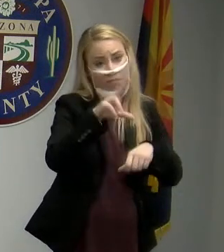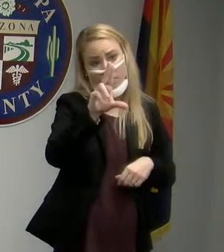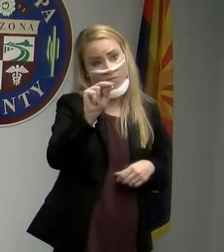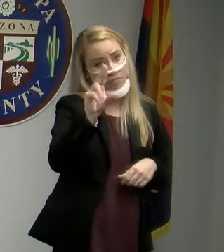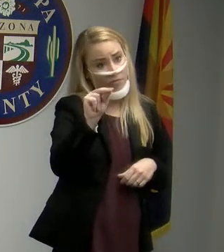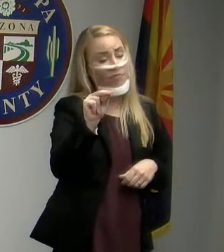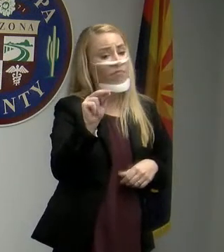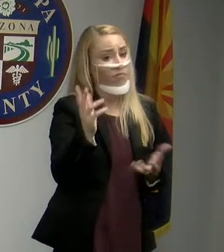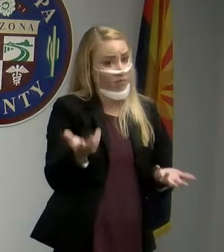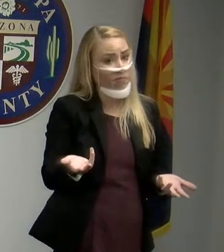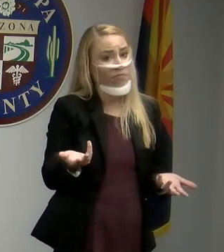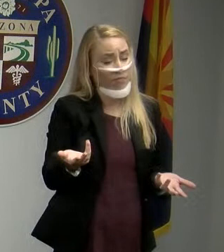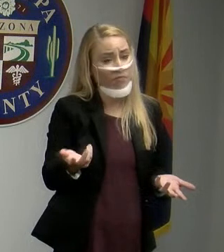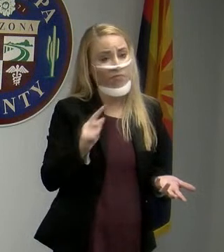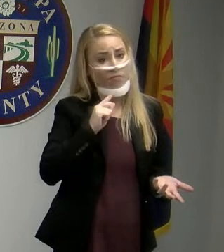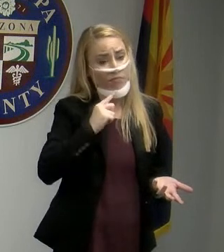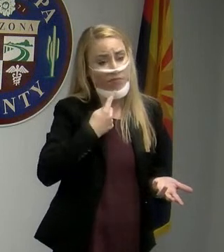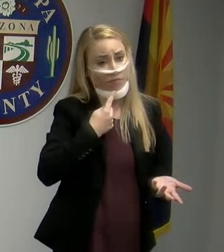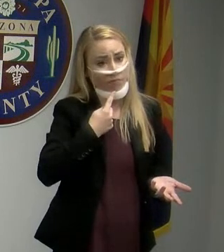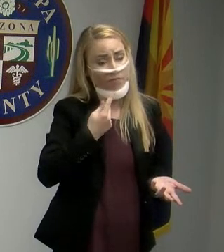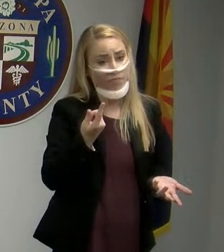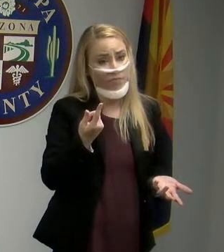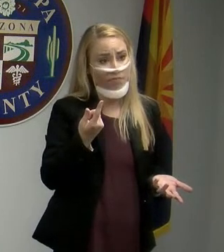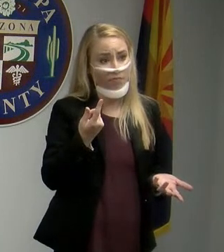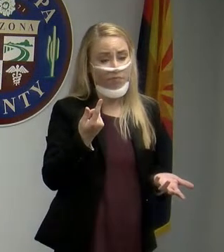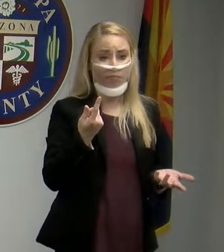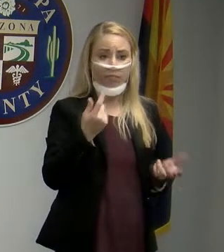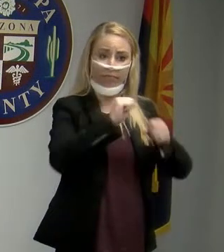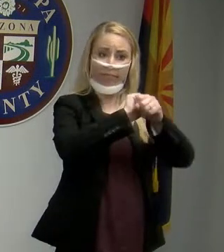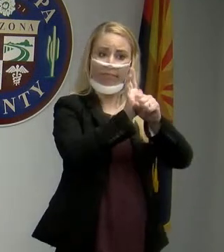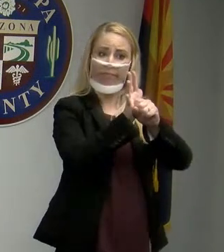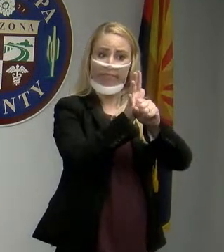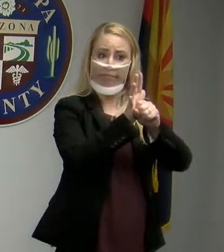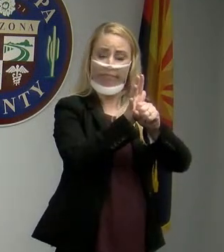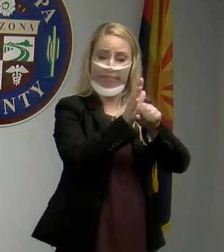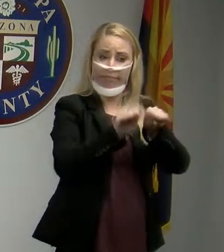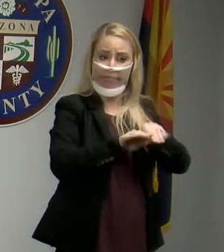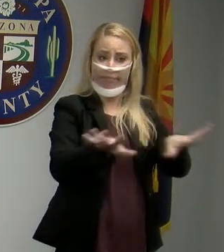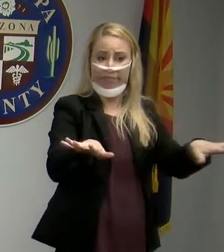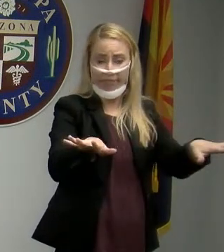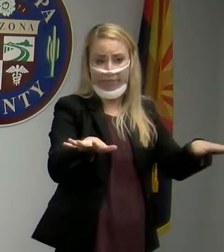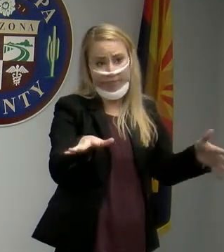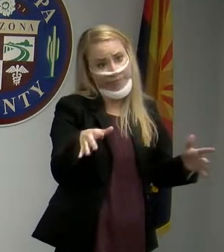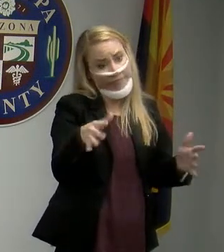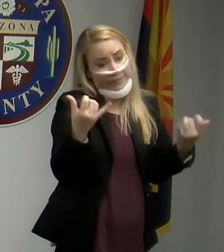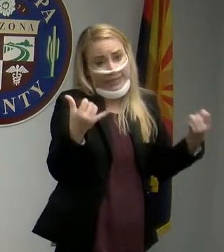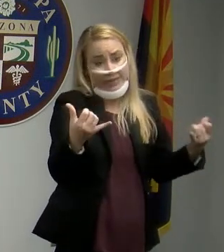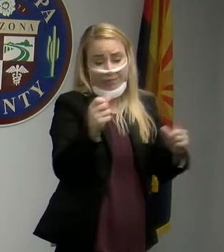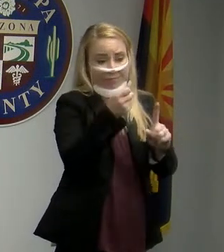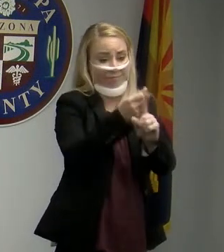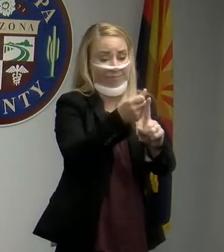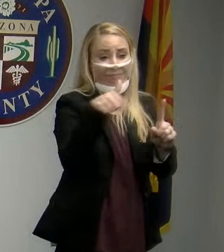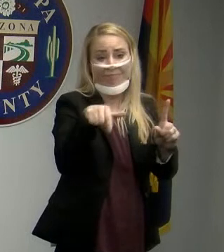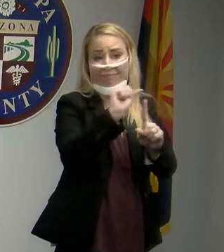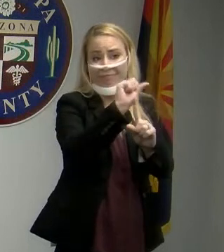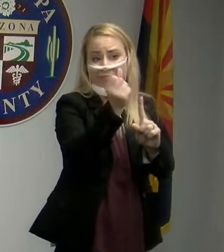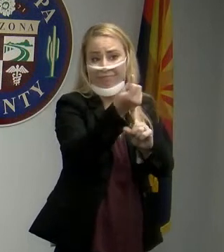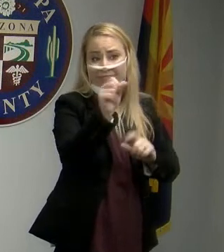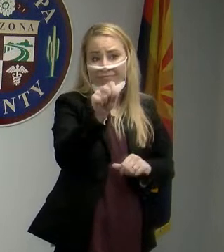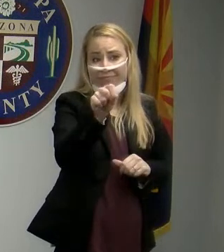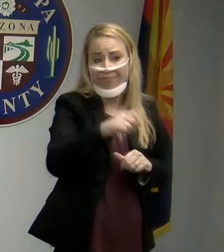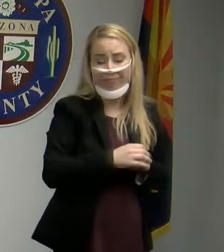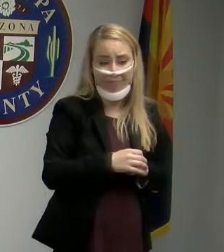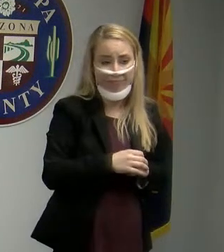This is the reality during the COVID-19 pandemic. And it is, I don't want